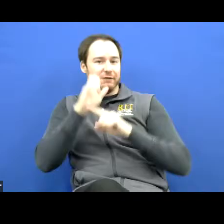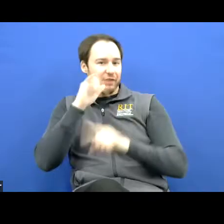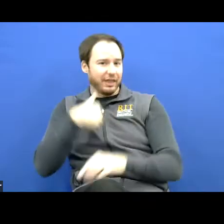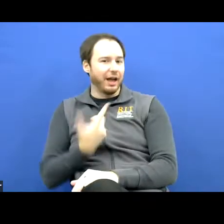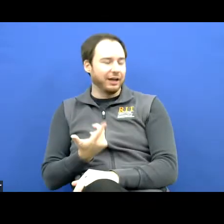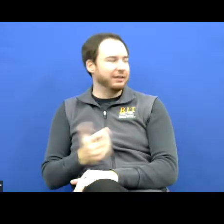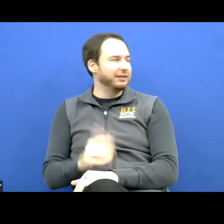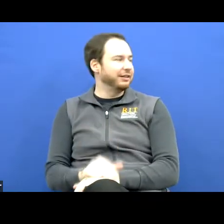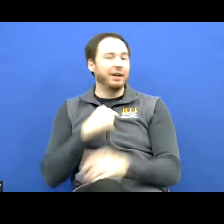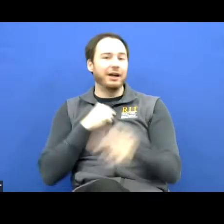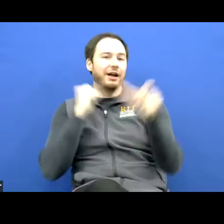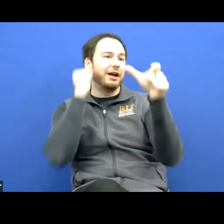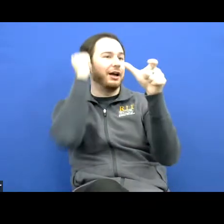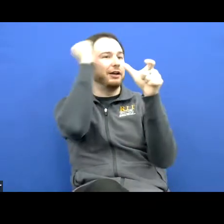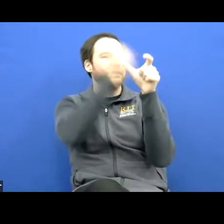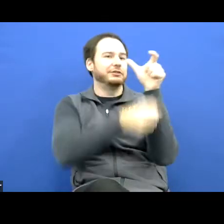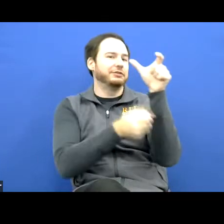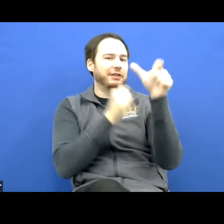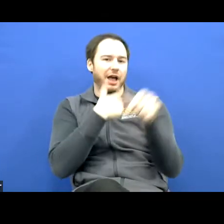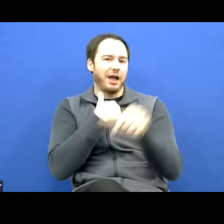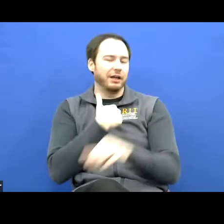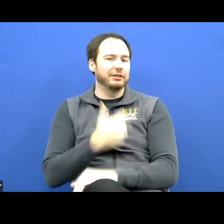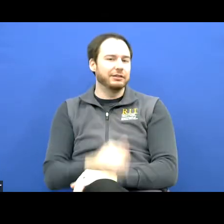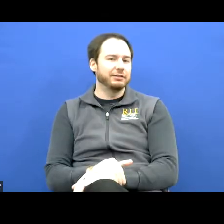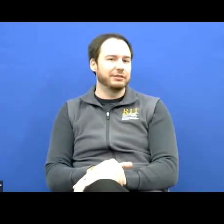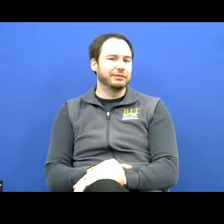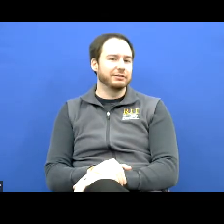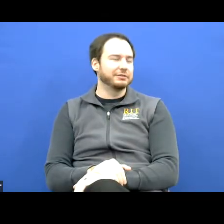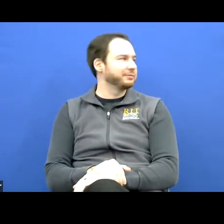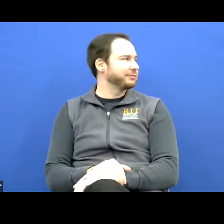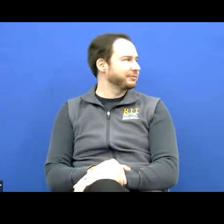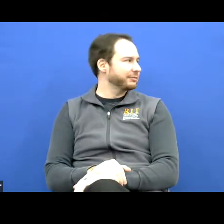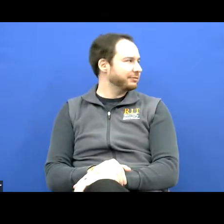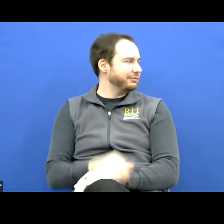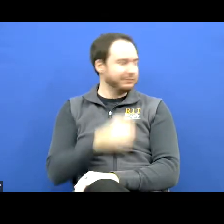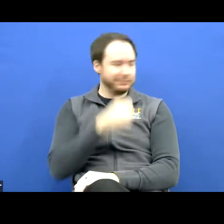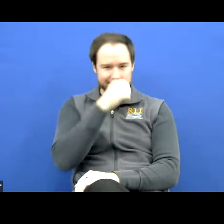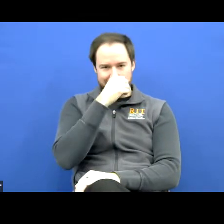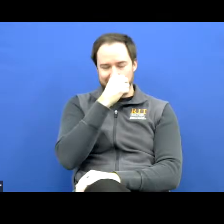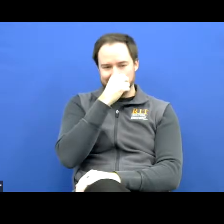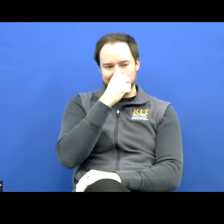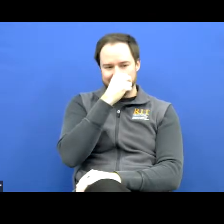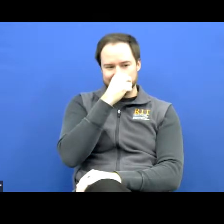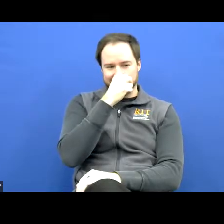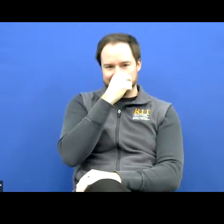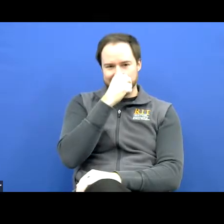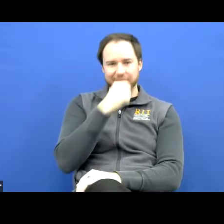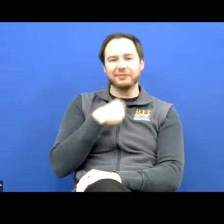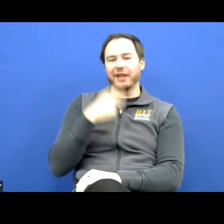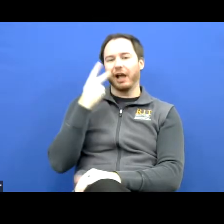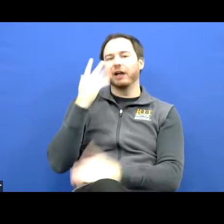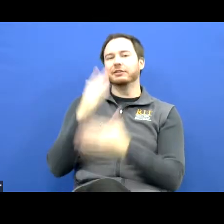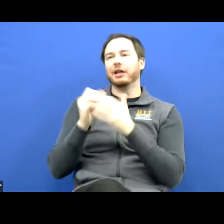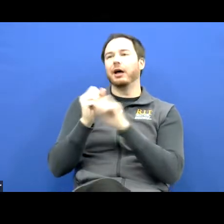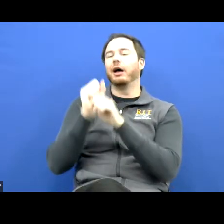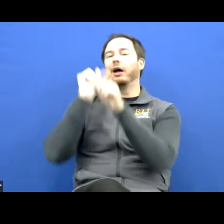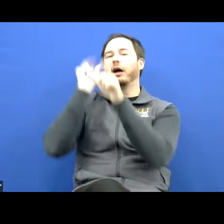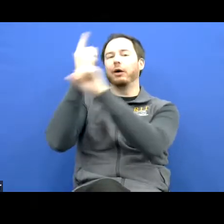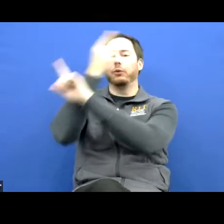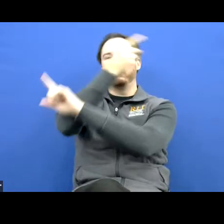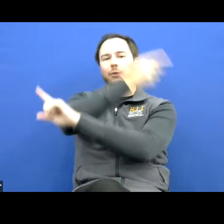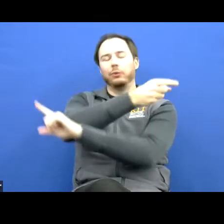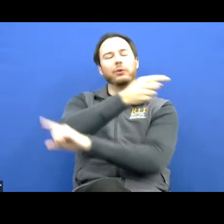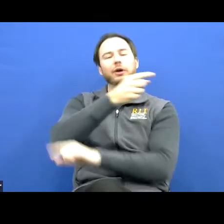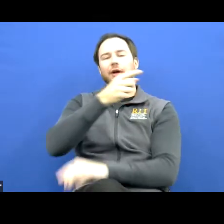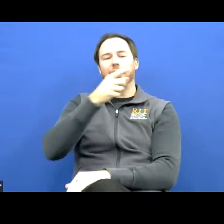at least it's no air balls, but I just can't seem to get them to I saw a drop. few air boys last night at Syracuse University. Got a lot of free throws and didn't hit